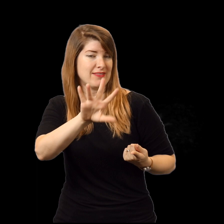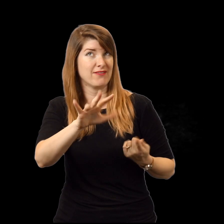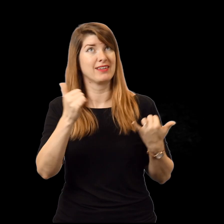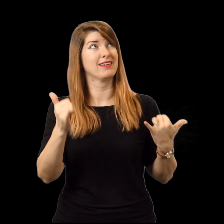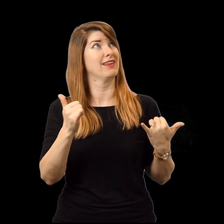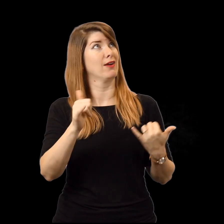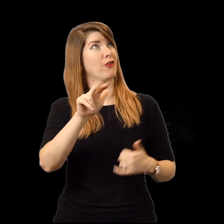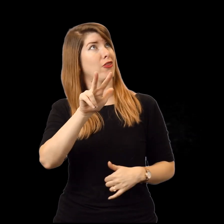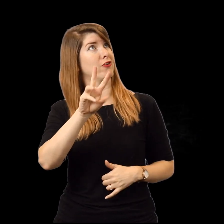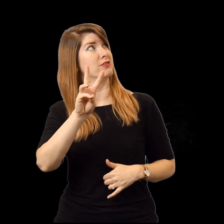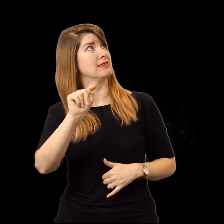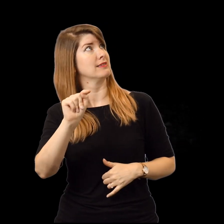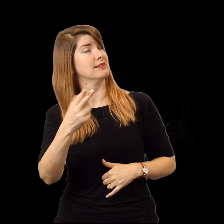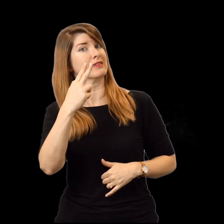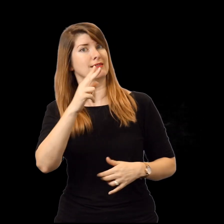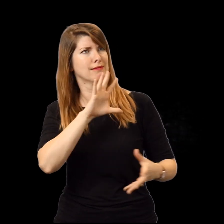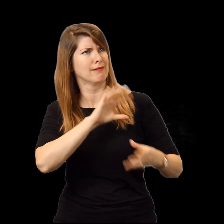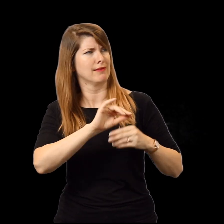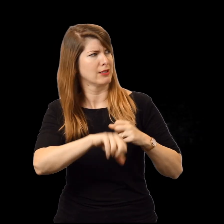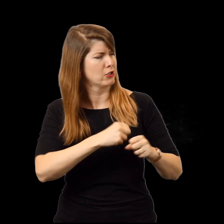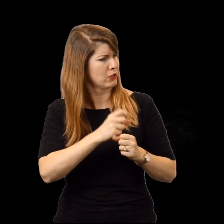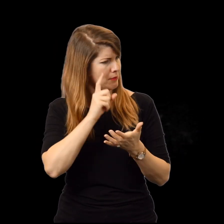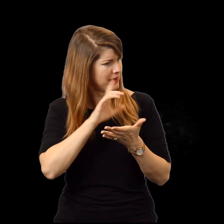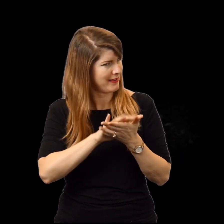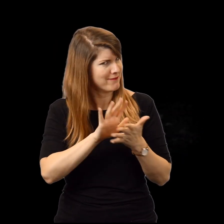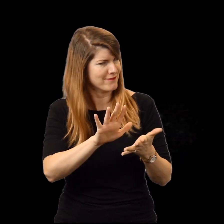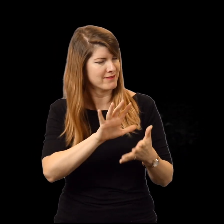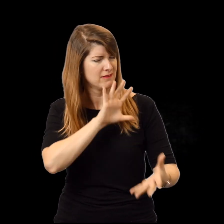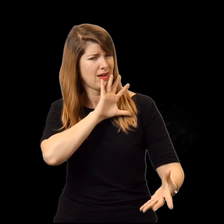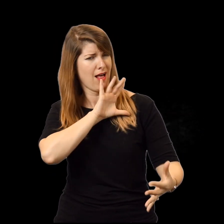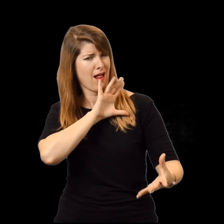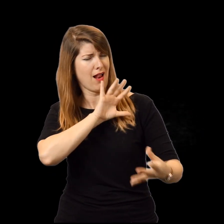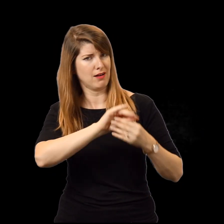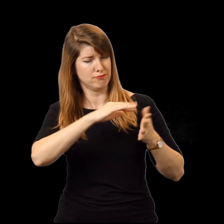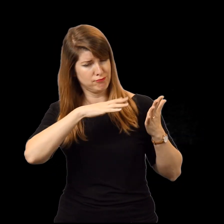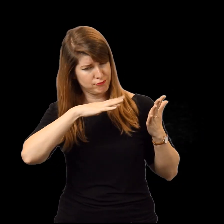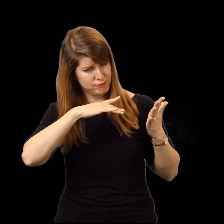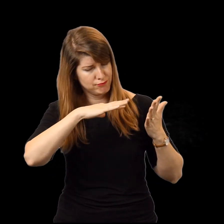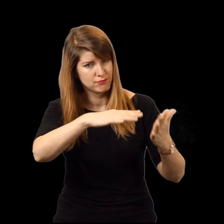1975. It's currently in its 36th year, I believe.